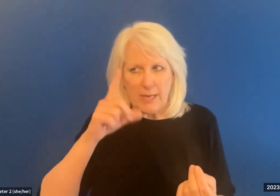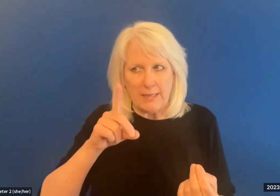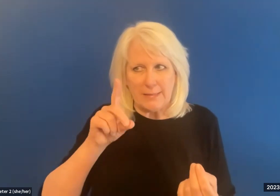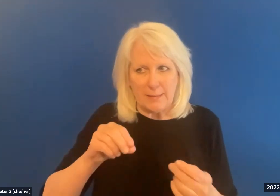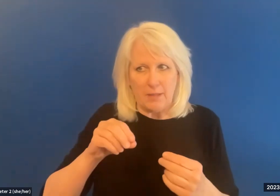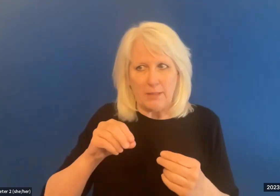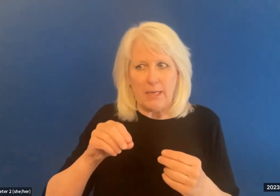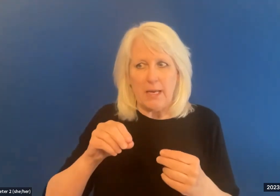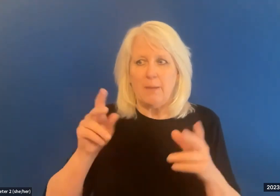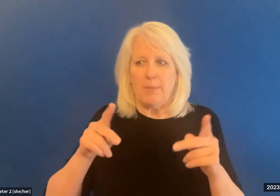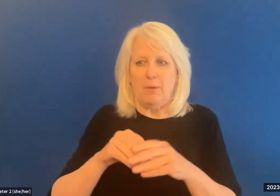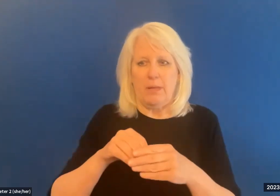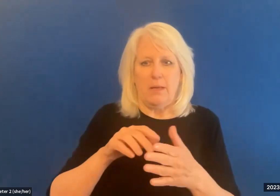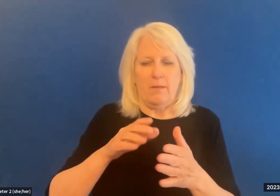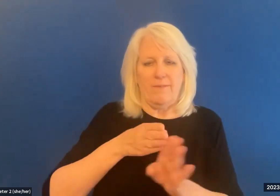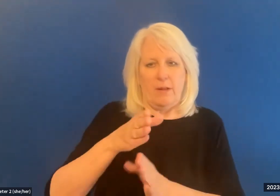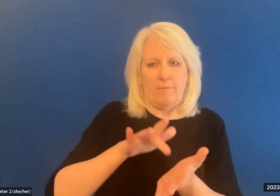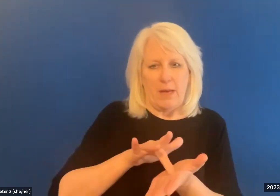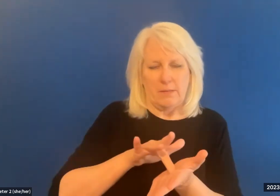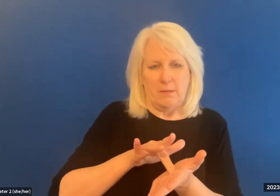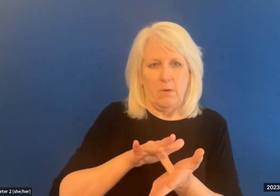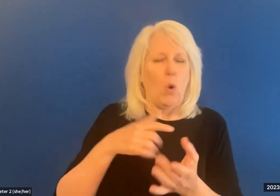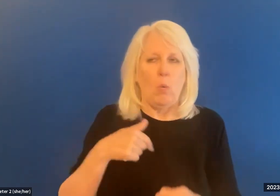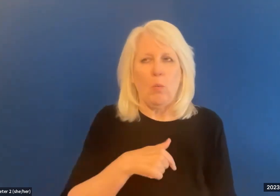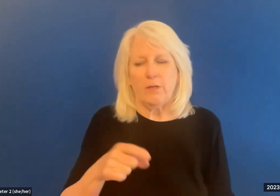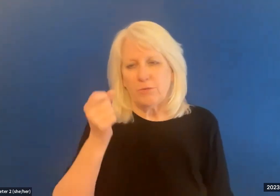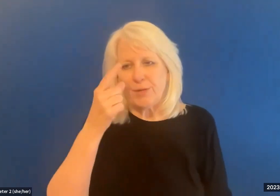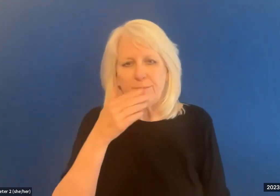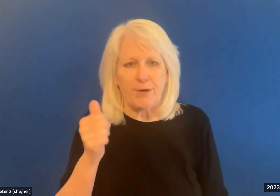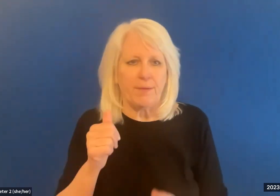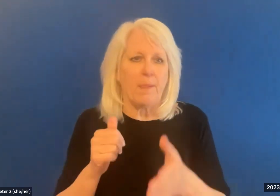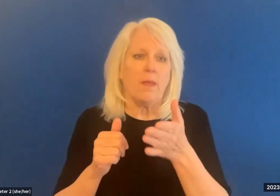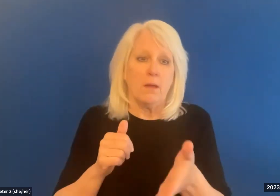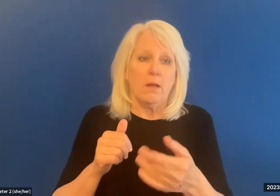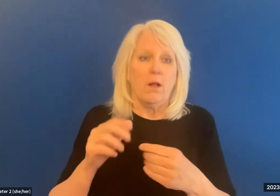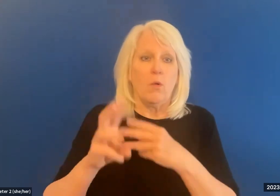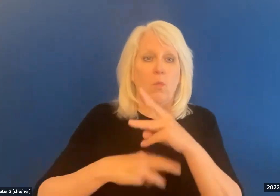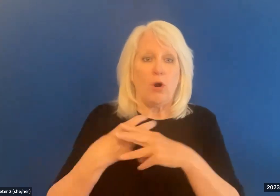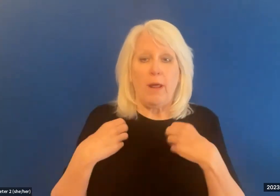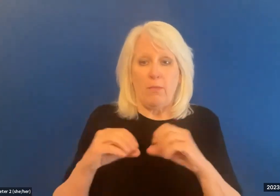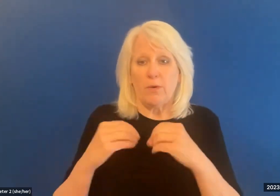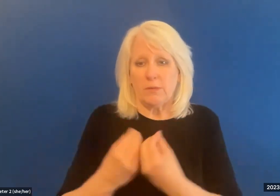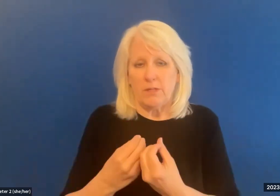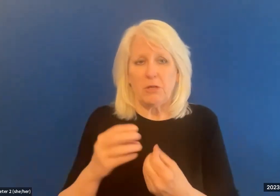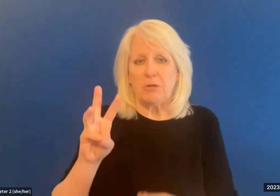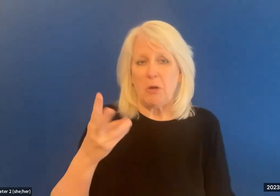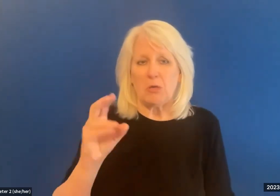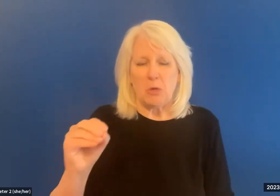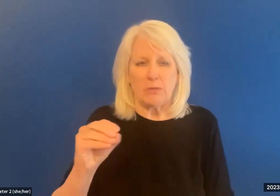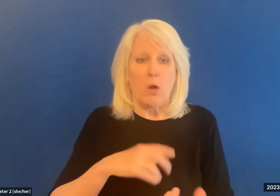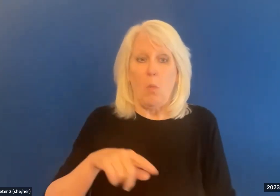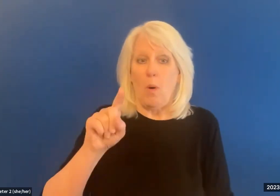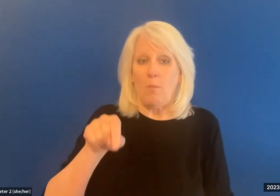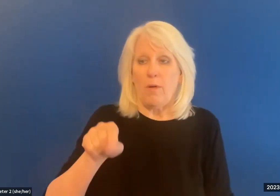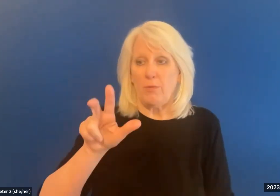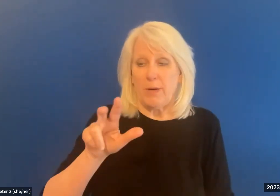medicine. The World Health Organization report on disability estimated that about 1.3 billion people